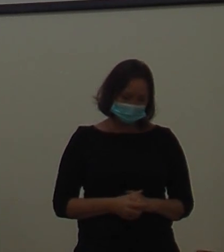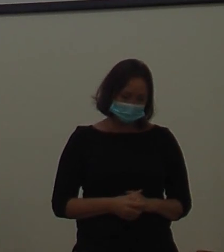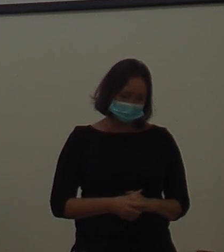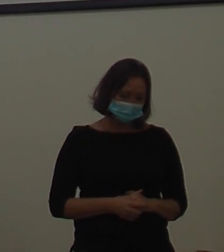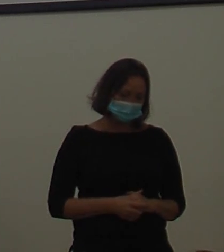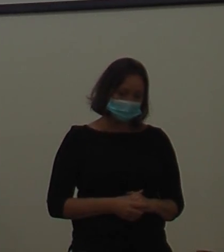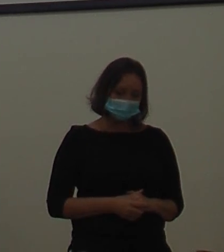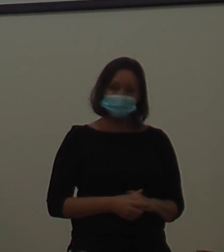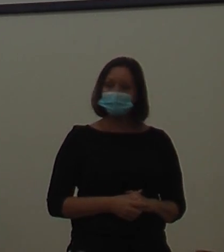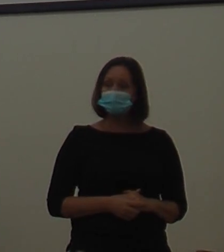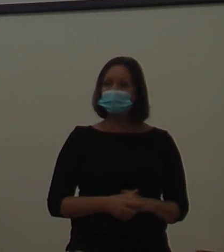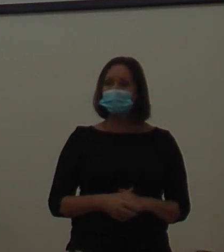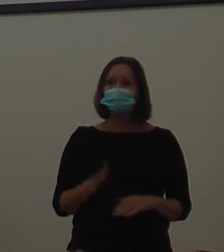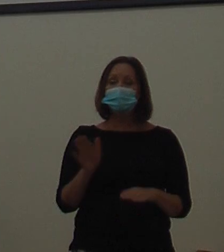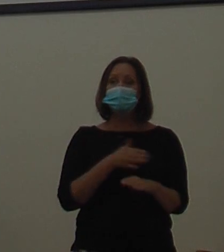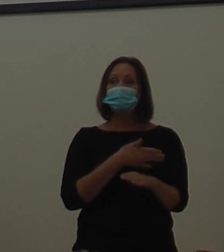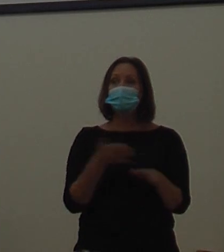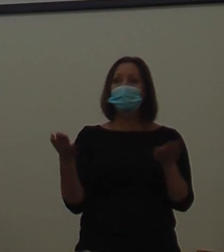We'll sing